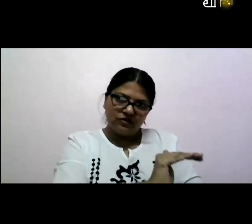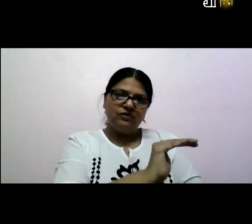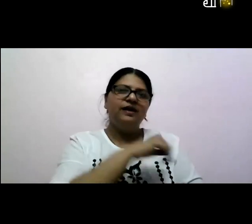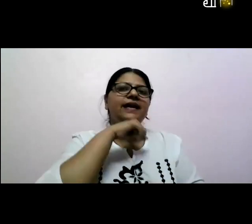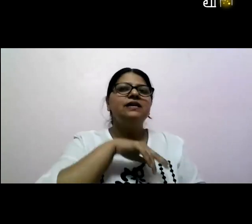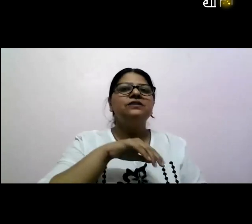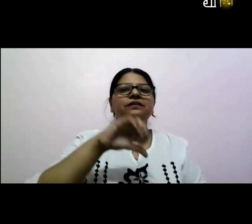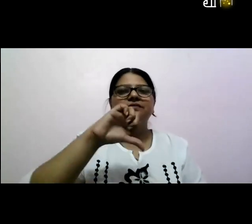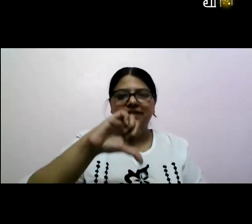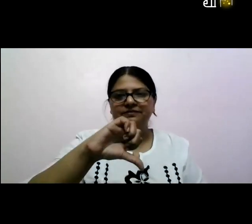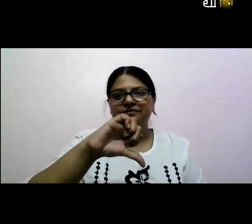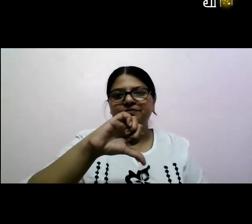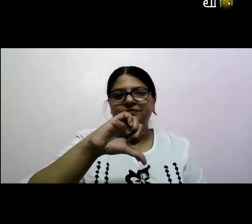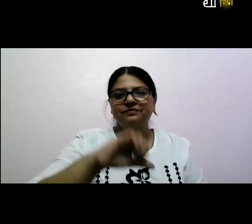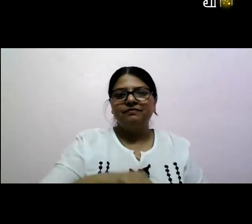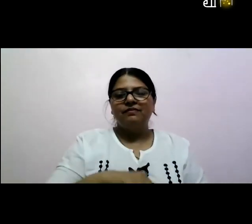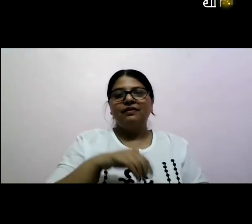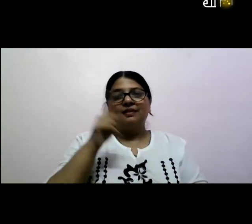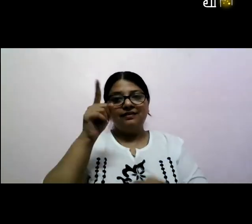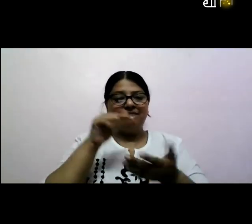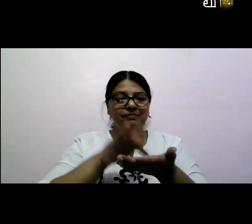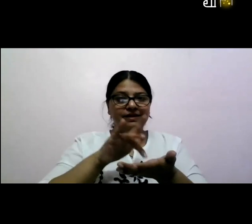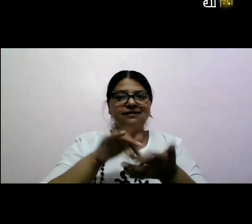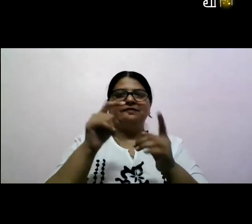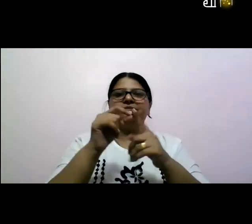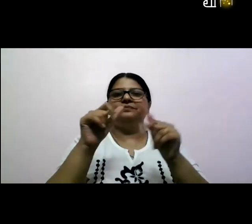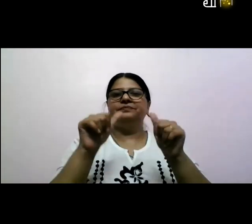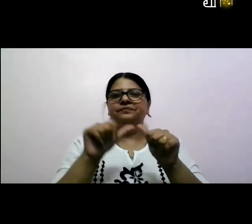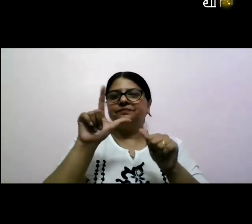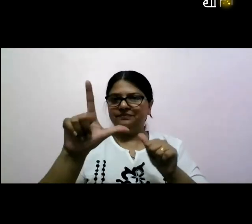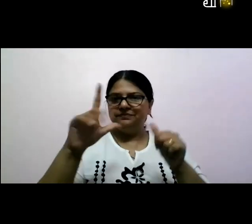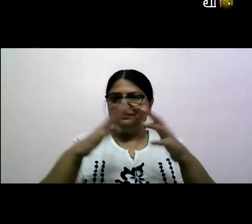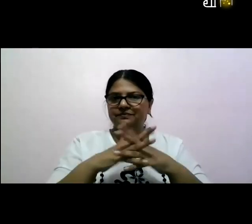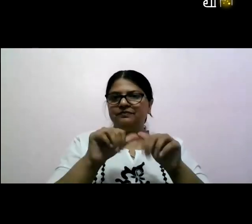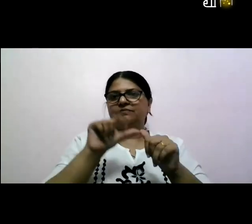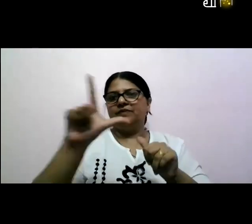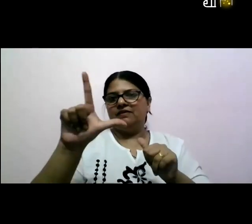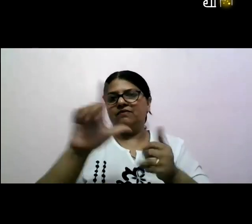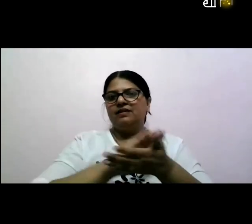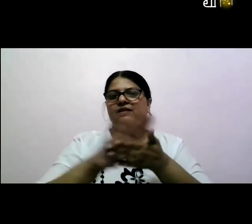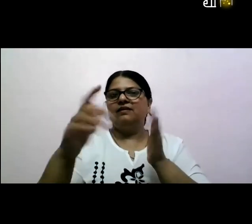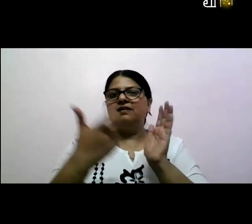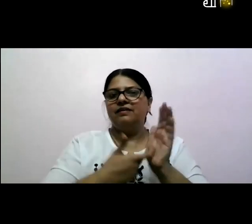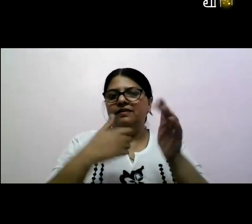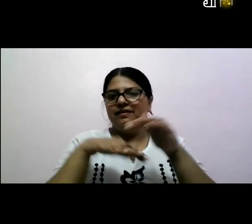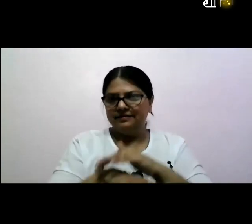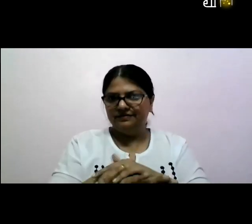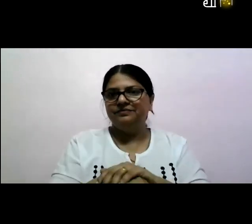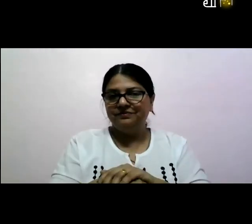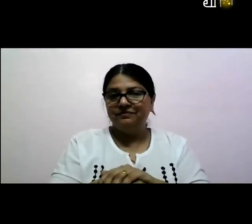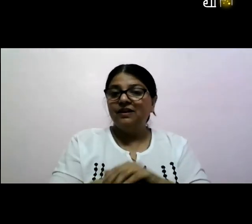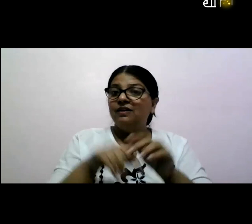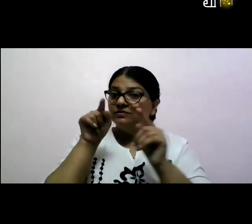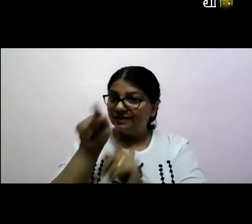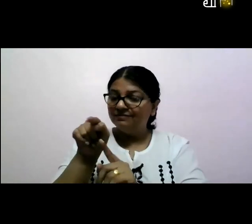woman, a deaf girl, she was around 9 years old, a deaf girl. She got raped in Palwal in